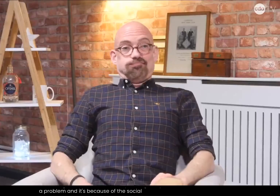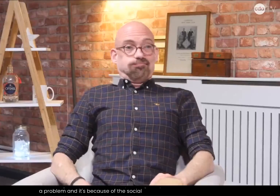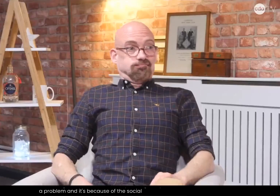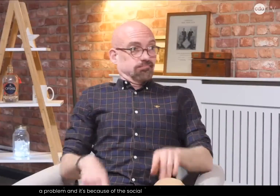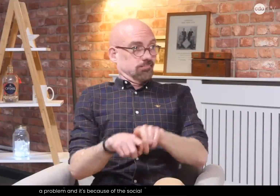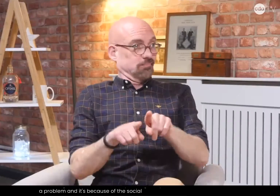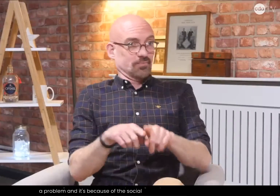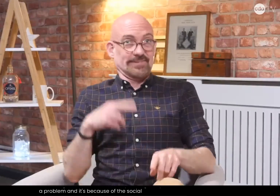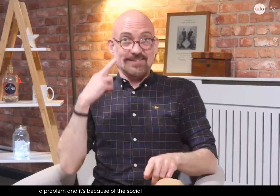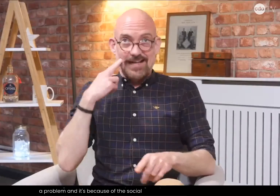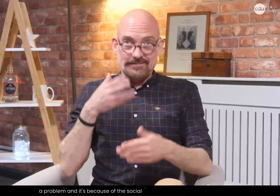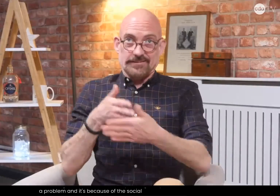aspects and politics.